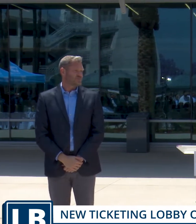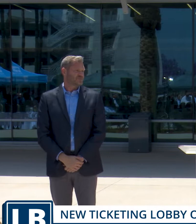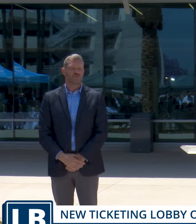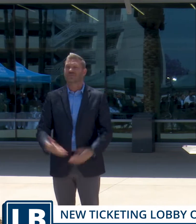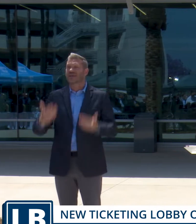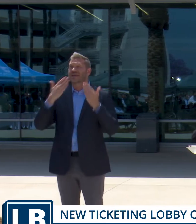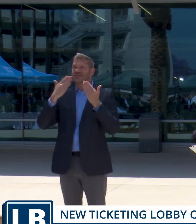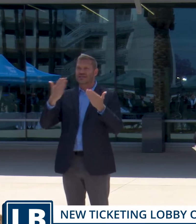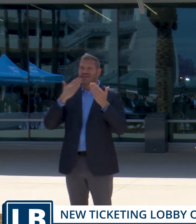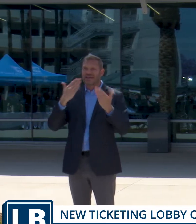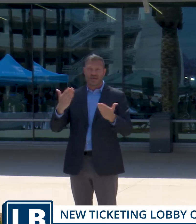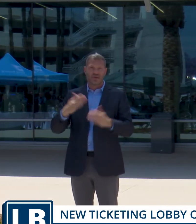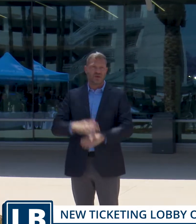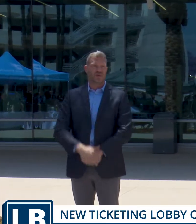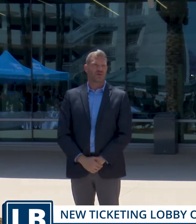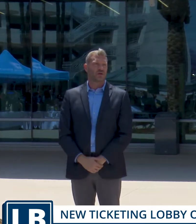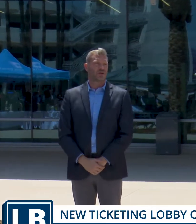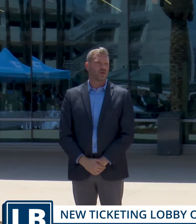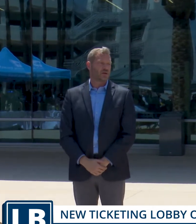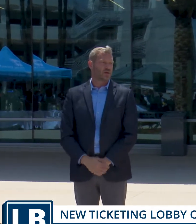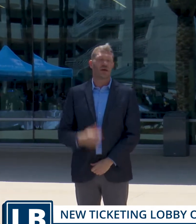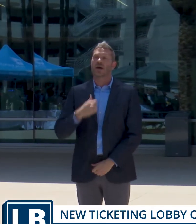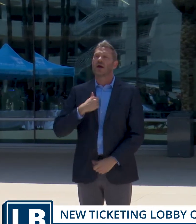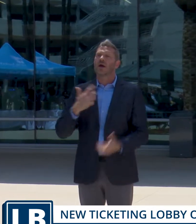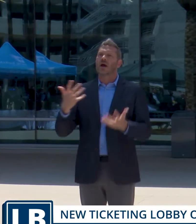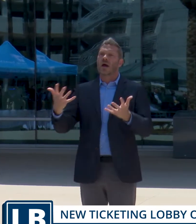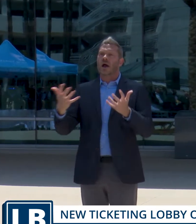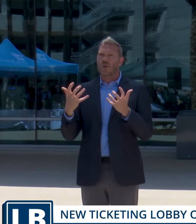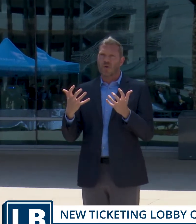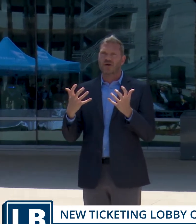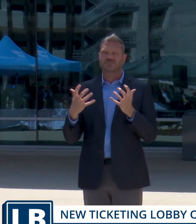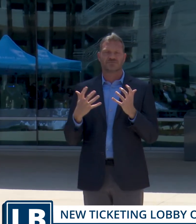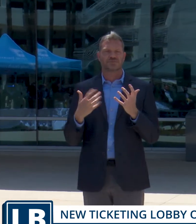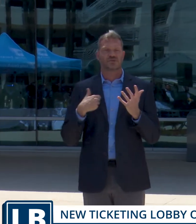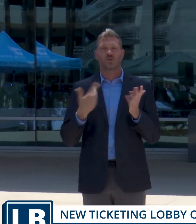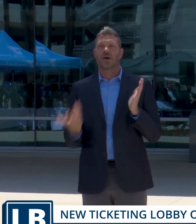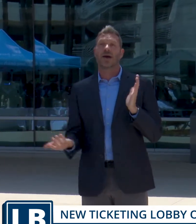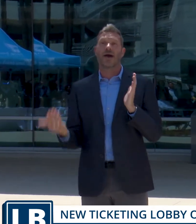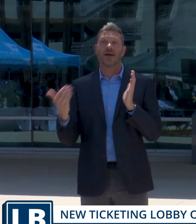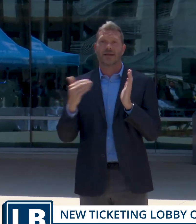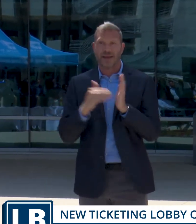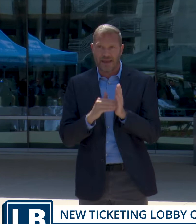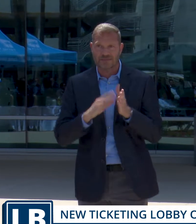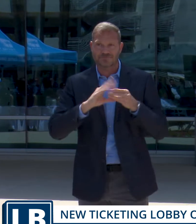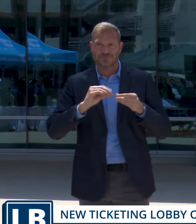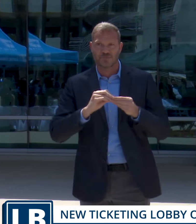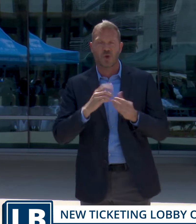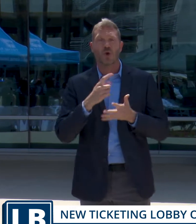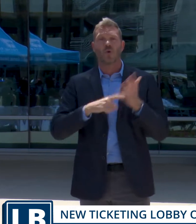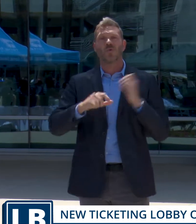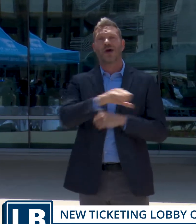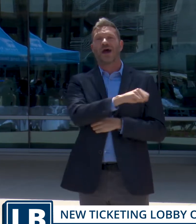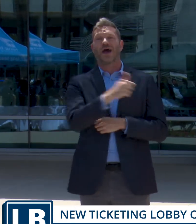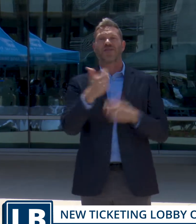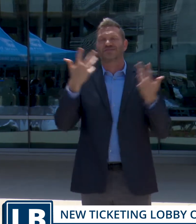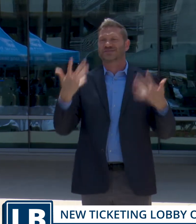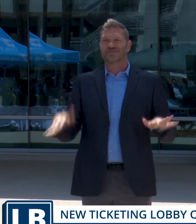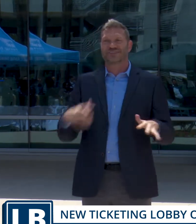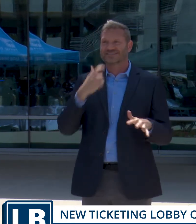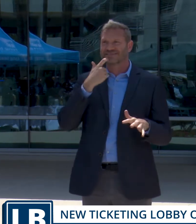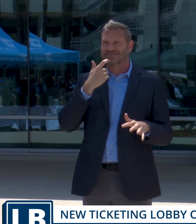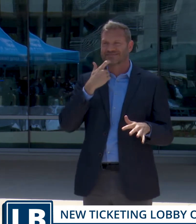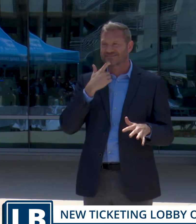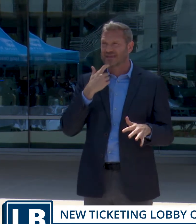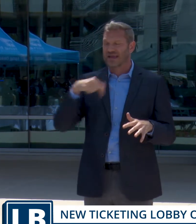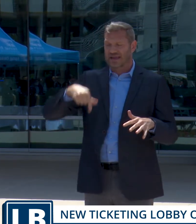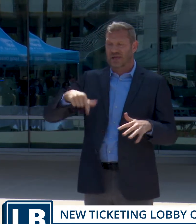Thank you. So I would like to echo what others have said about this being an exciting time for Long Beach Airport.